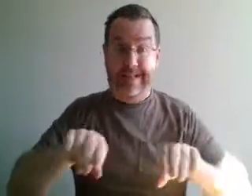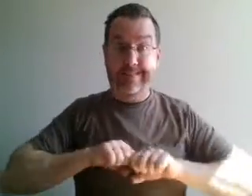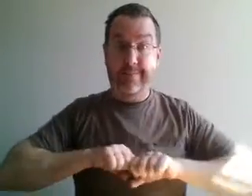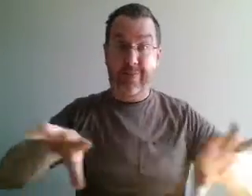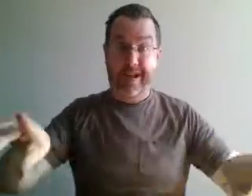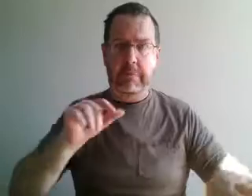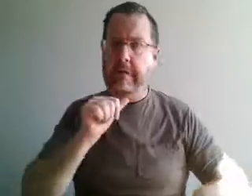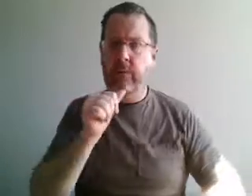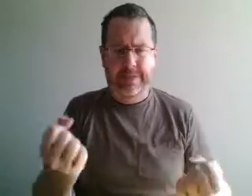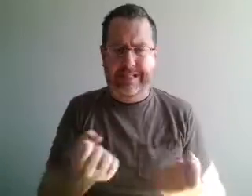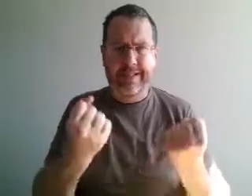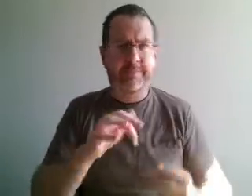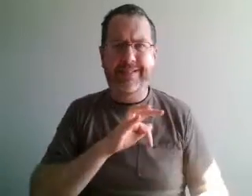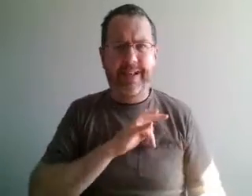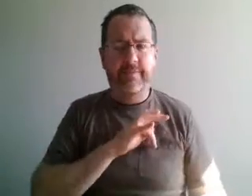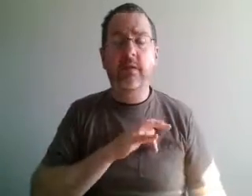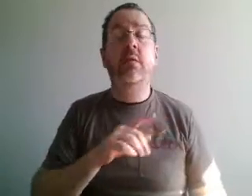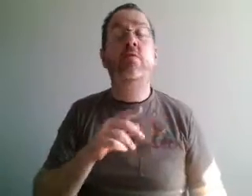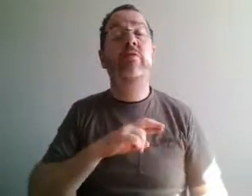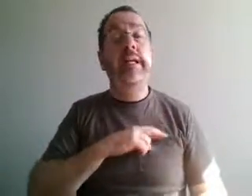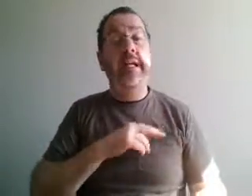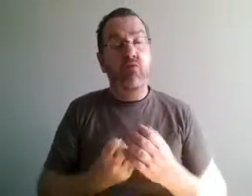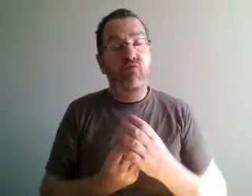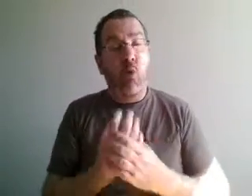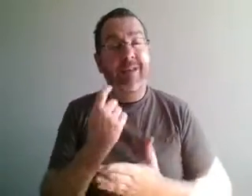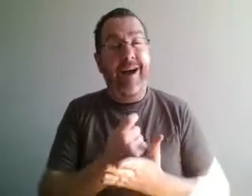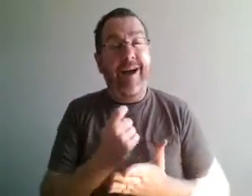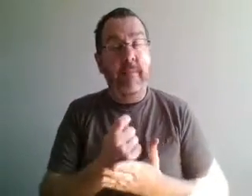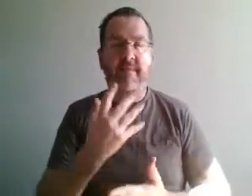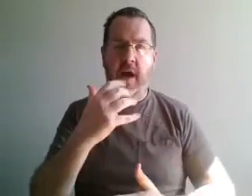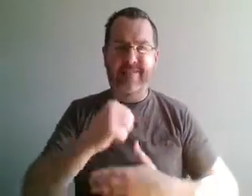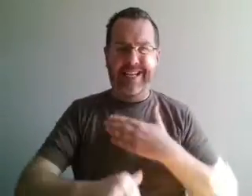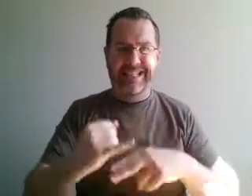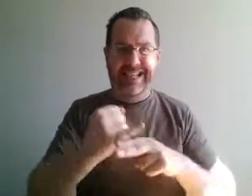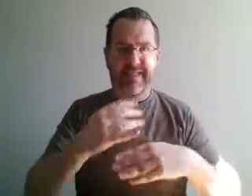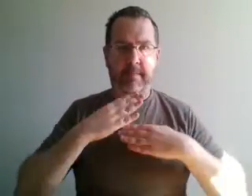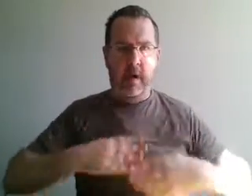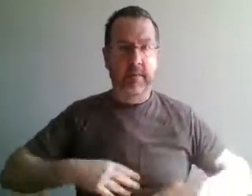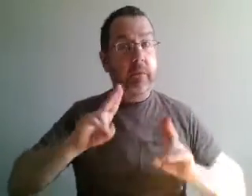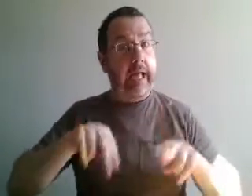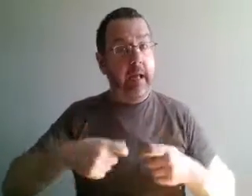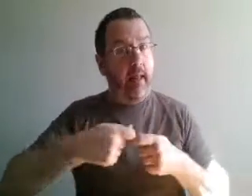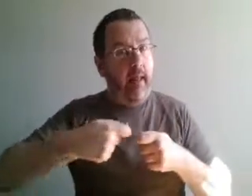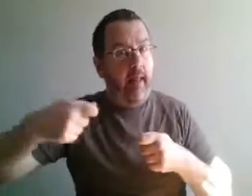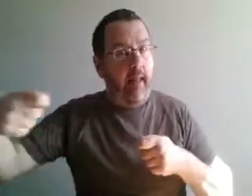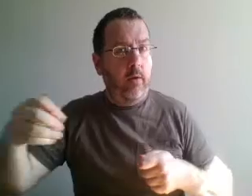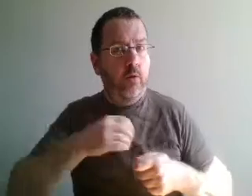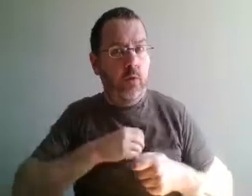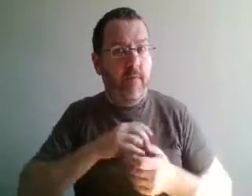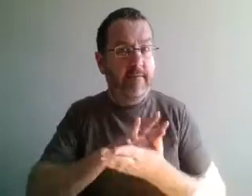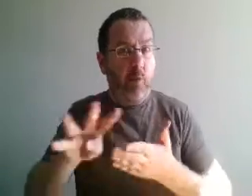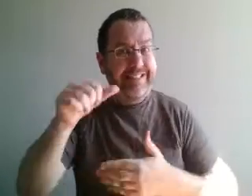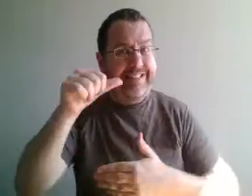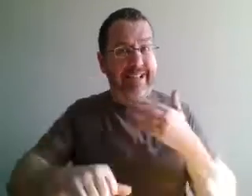incubation period of the virus is on average 5 days, but it can be anything from 2 to 14 days. So somebody can be infected and not show